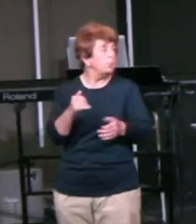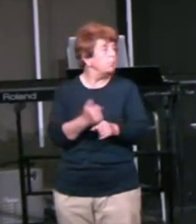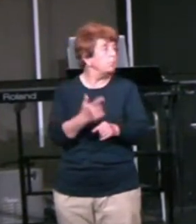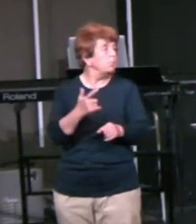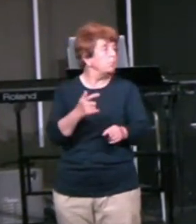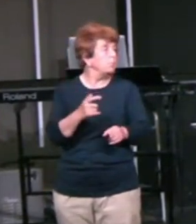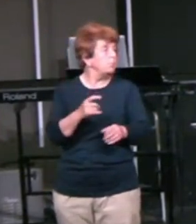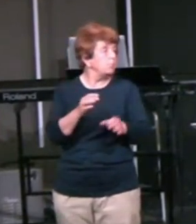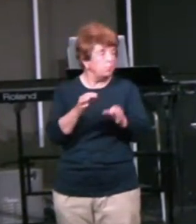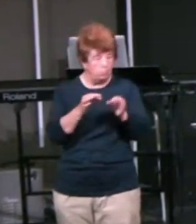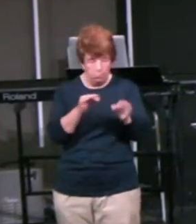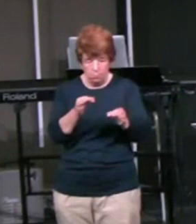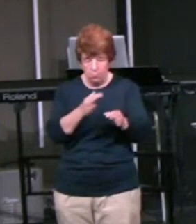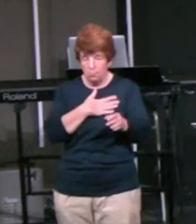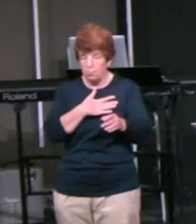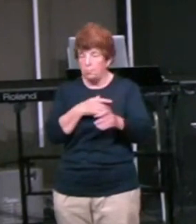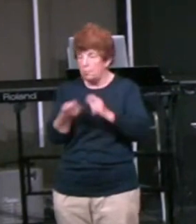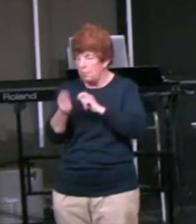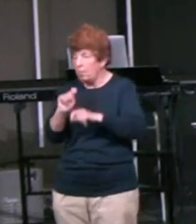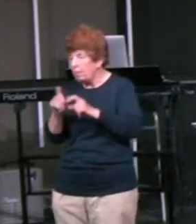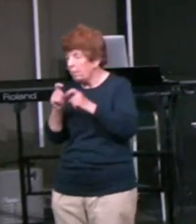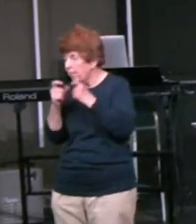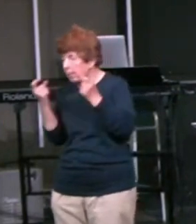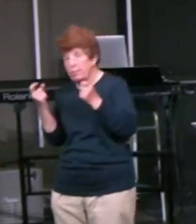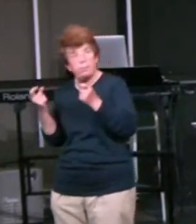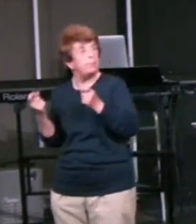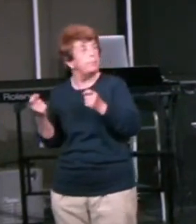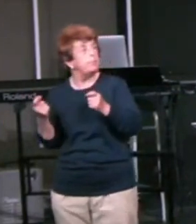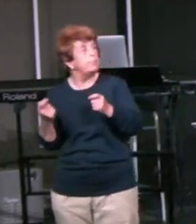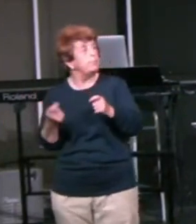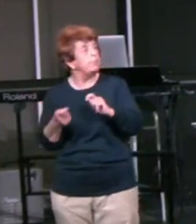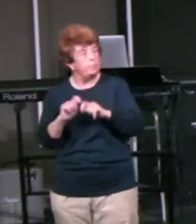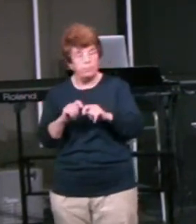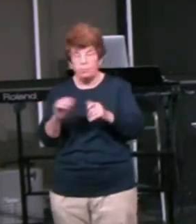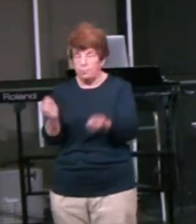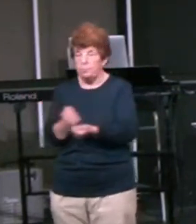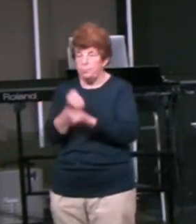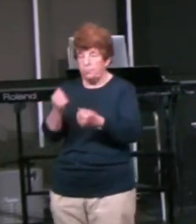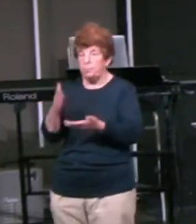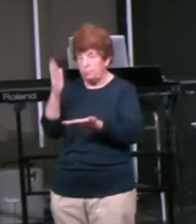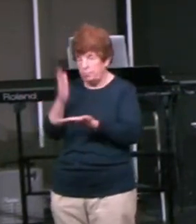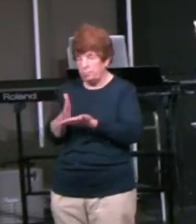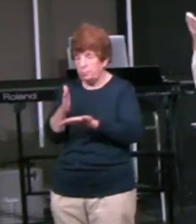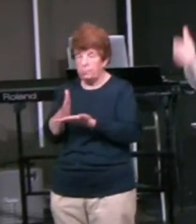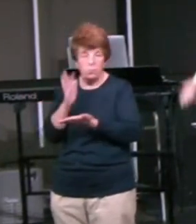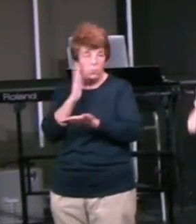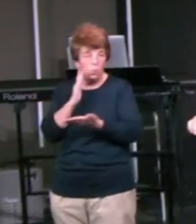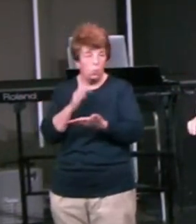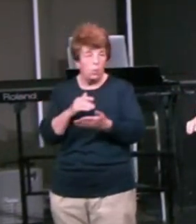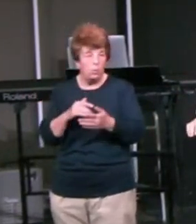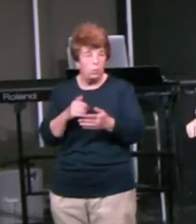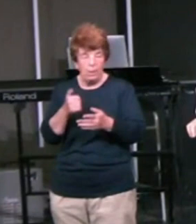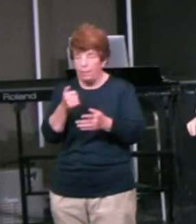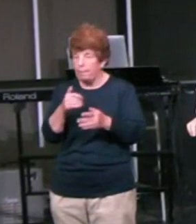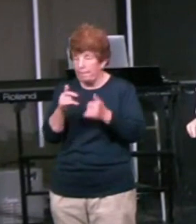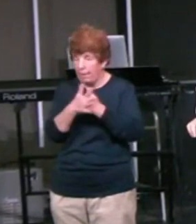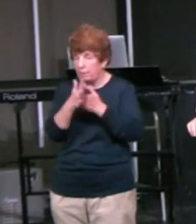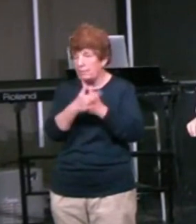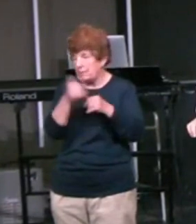God's call upon my life to pastoral ministry became a strong reality when we were just 6 months